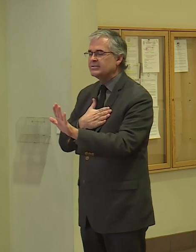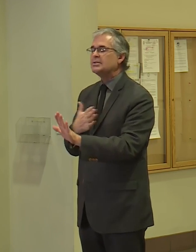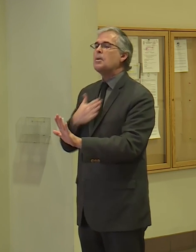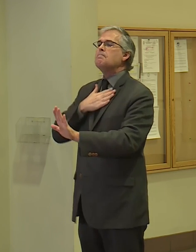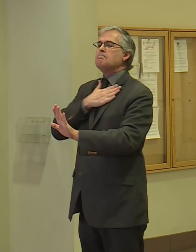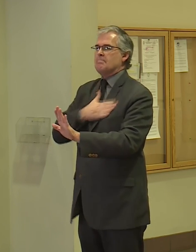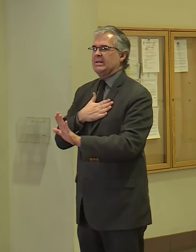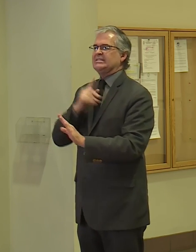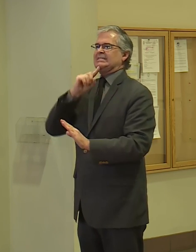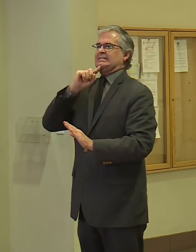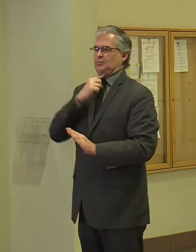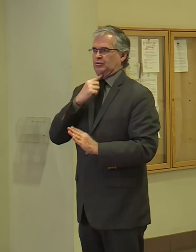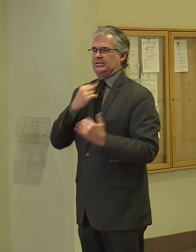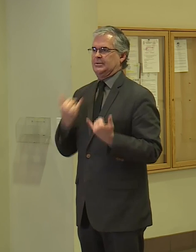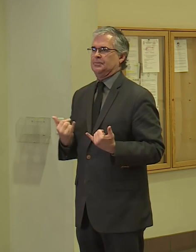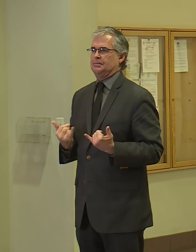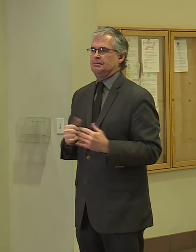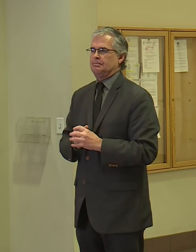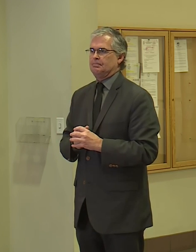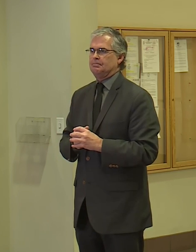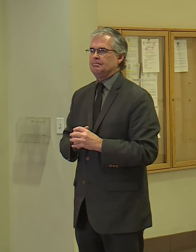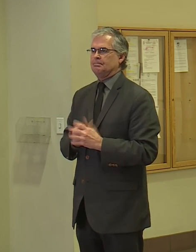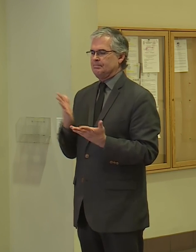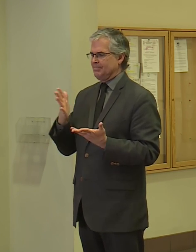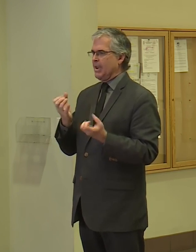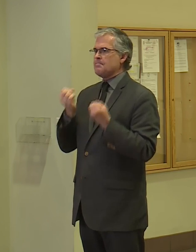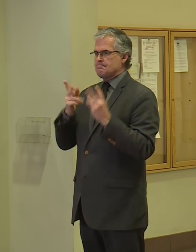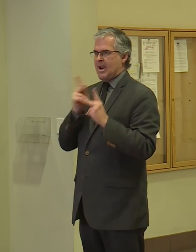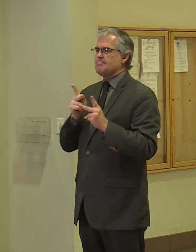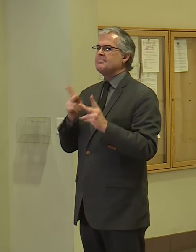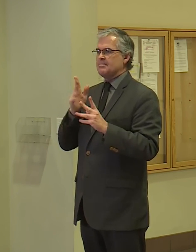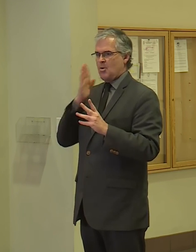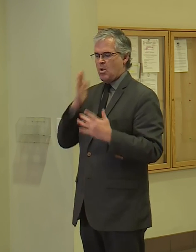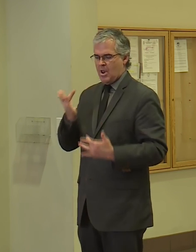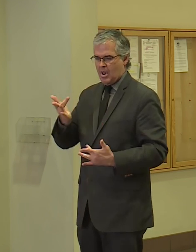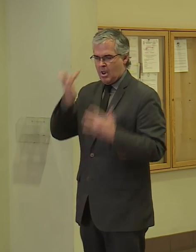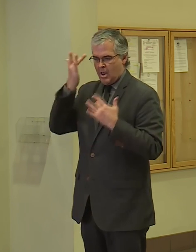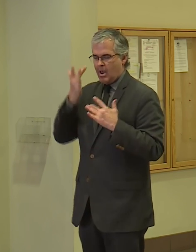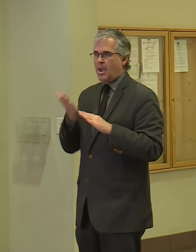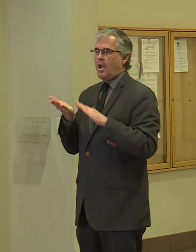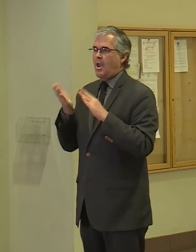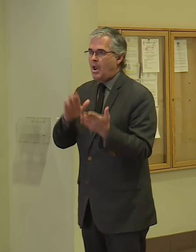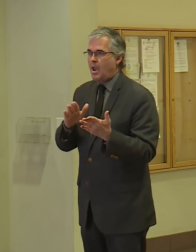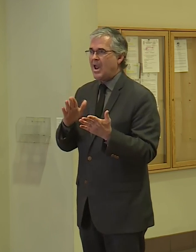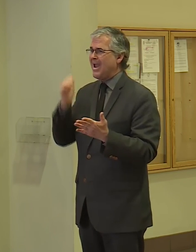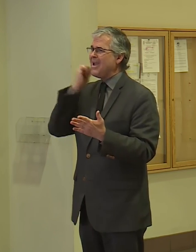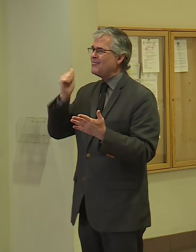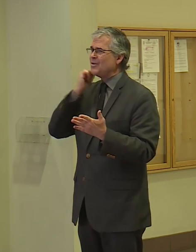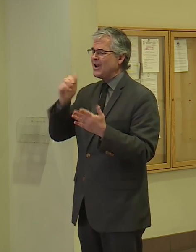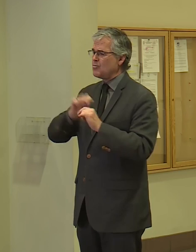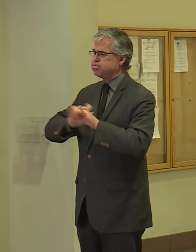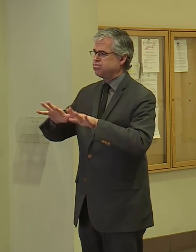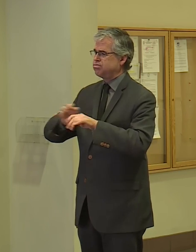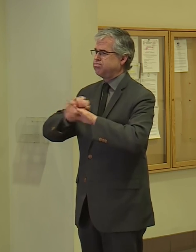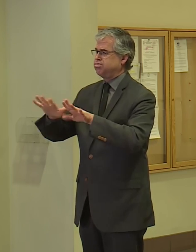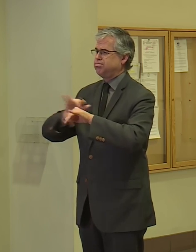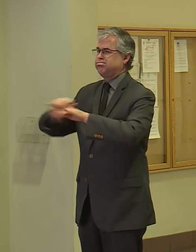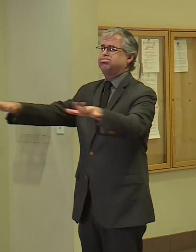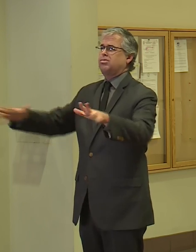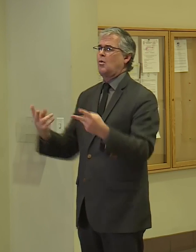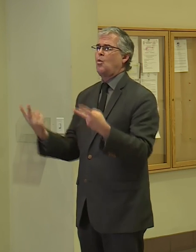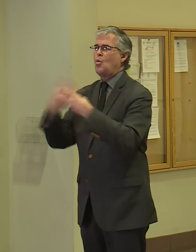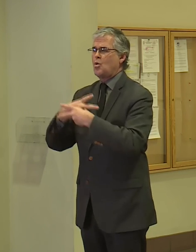lives are at stake and each day passing this pandemic is growing please stay home for Nevada